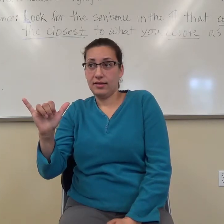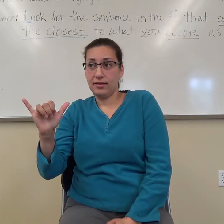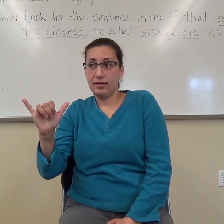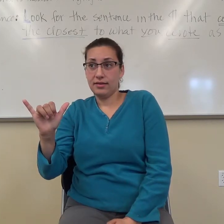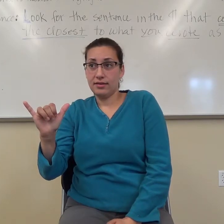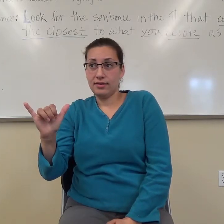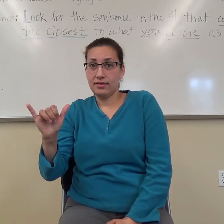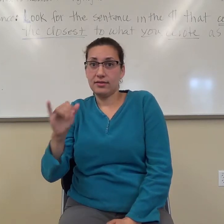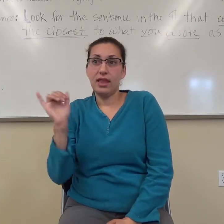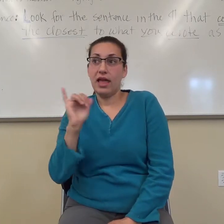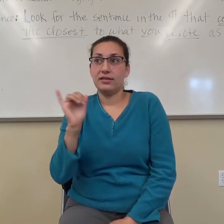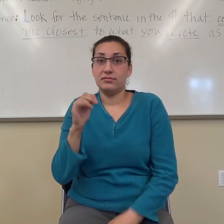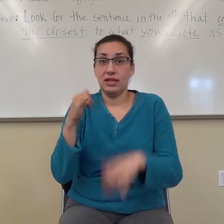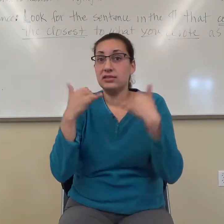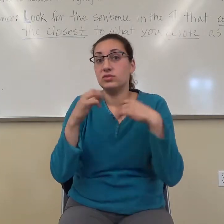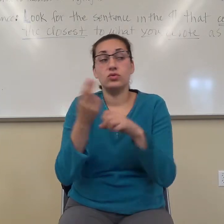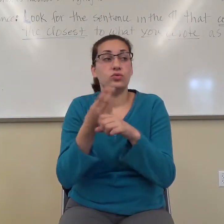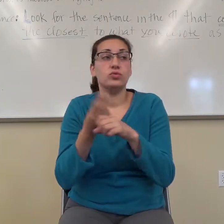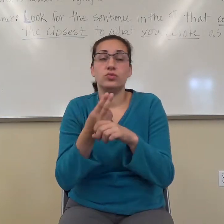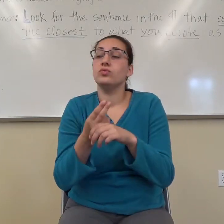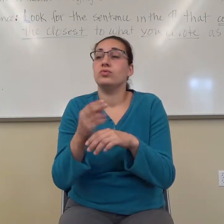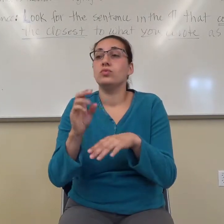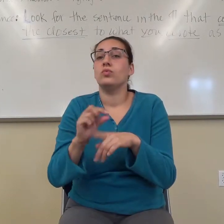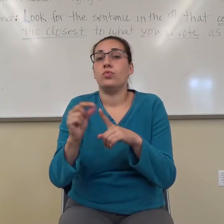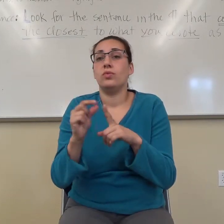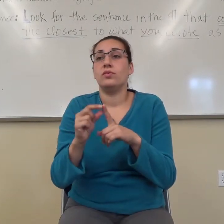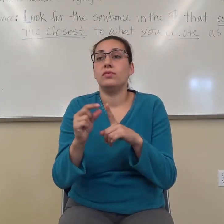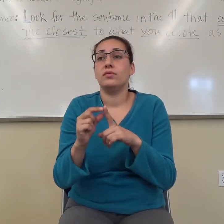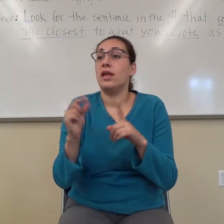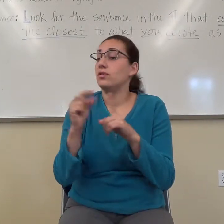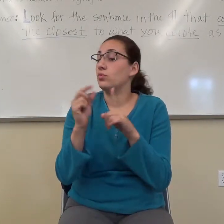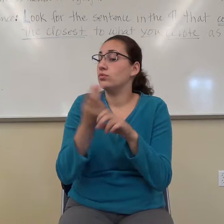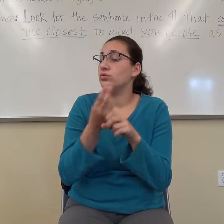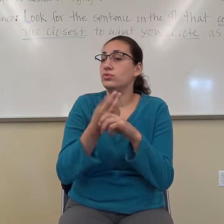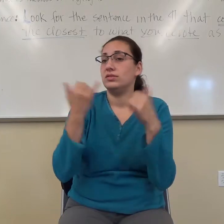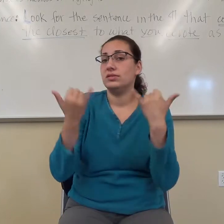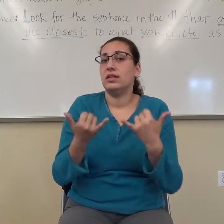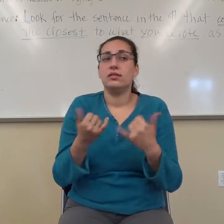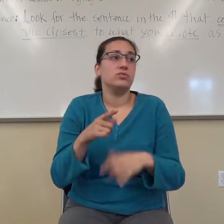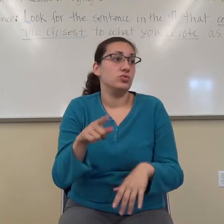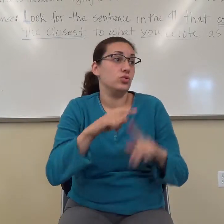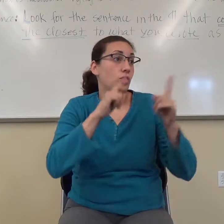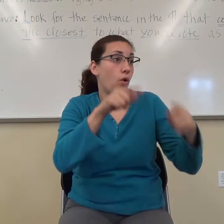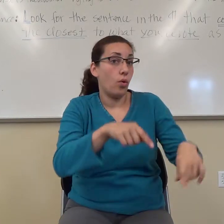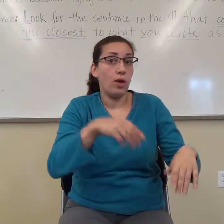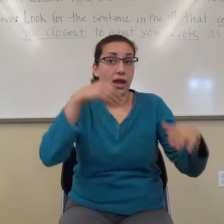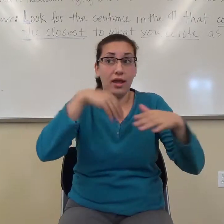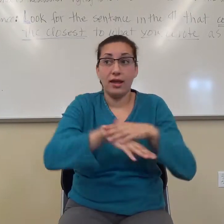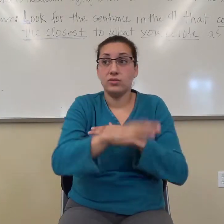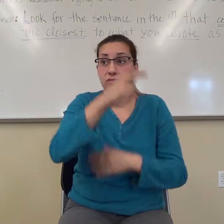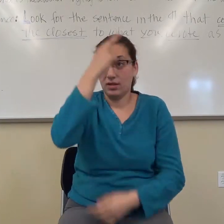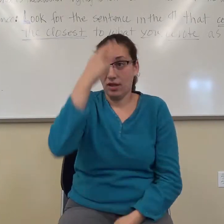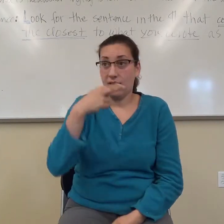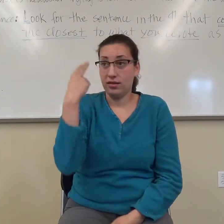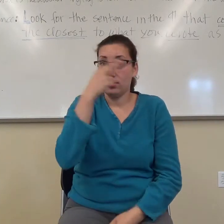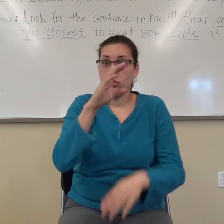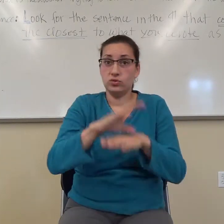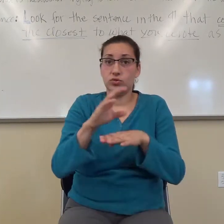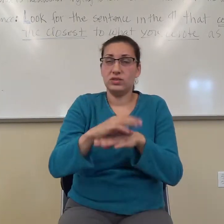and they still use that word in the Catholic Church. If you go into a Catholic church and say, I don't believe